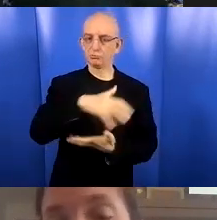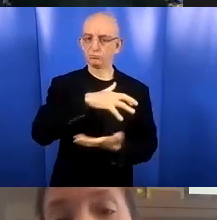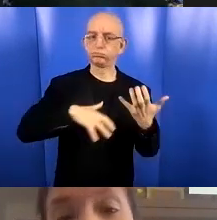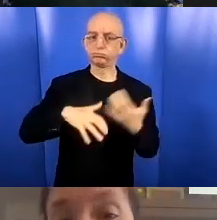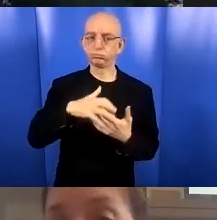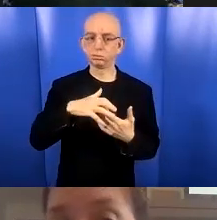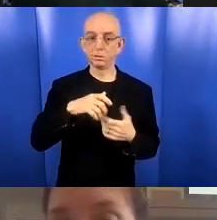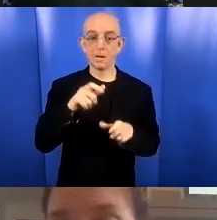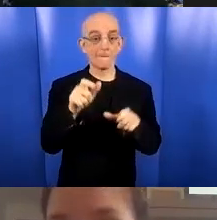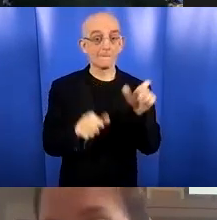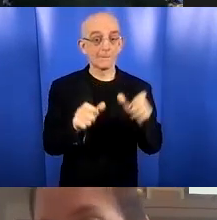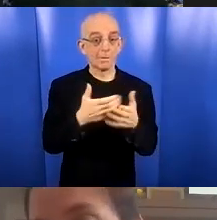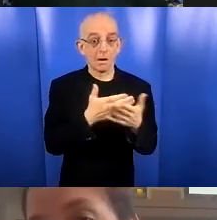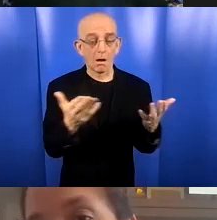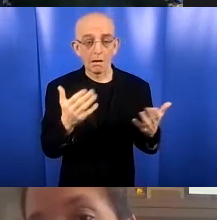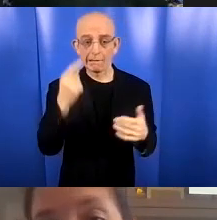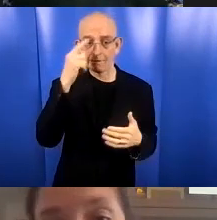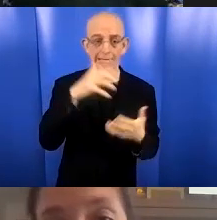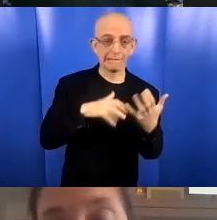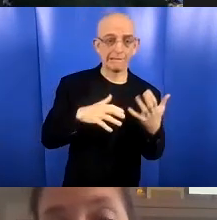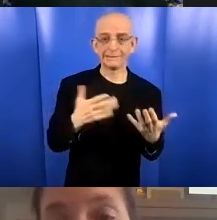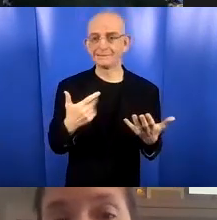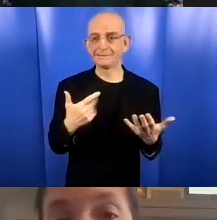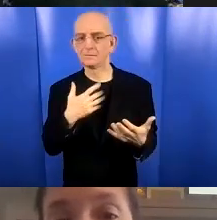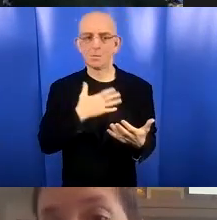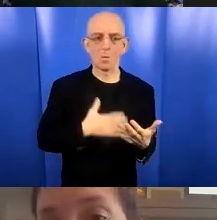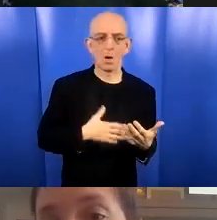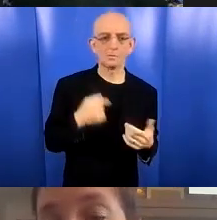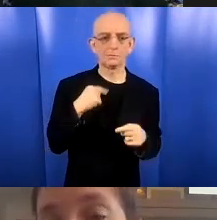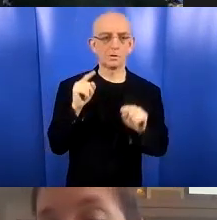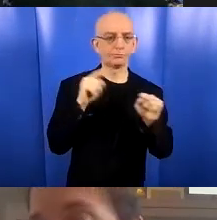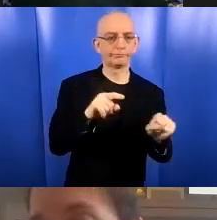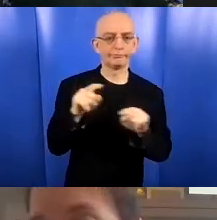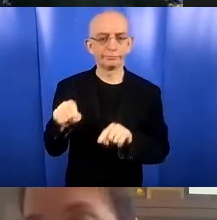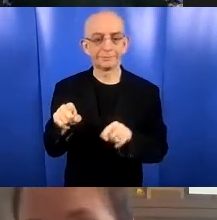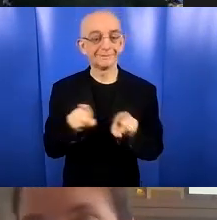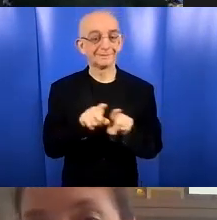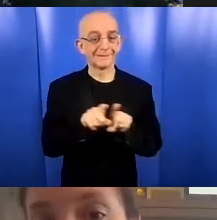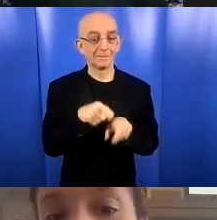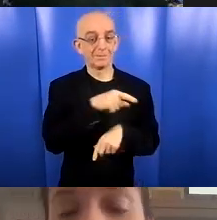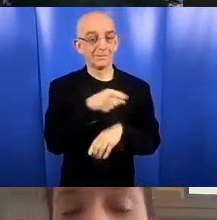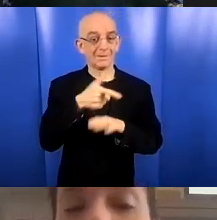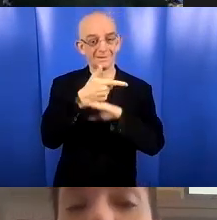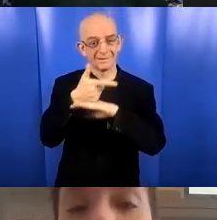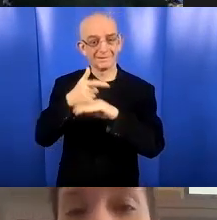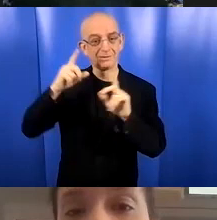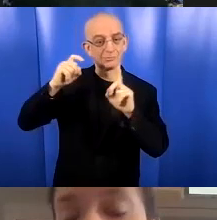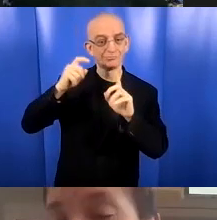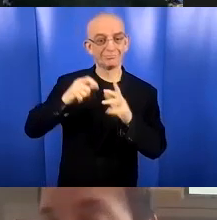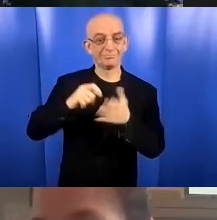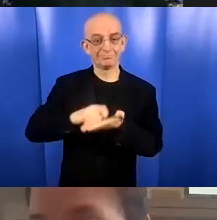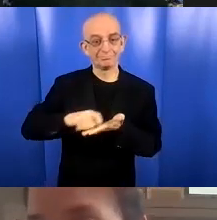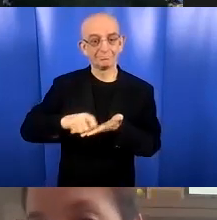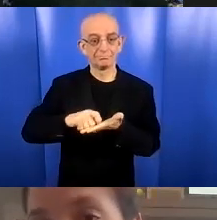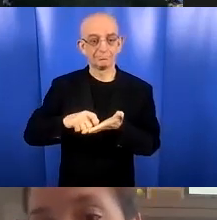restrictions. Journalists are also among those that are very commonly targeted. And we also know that